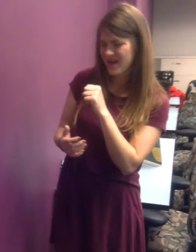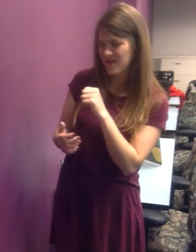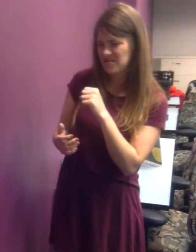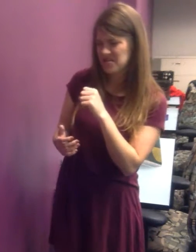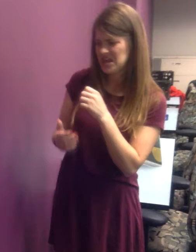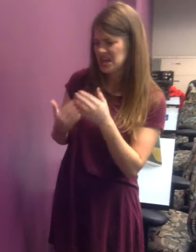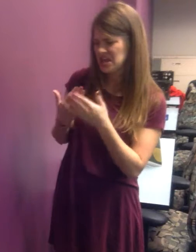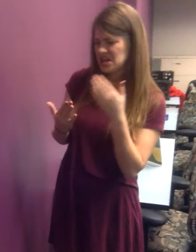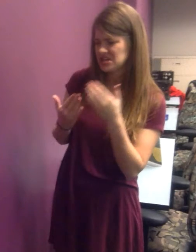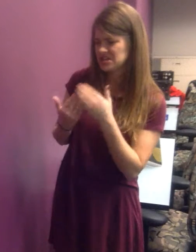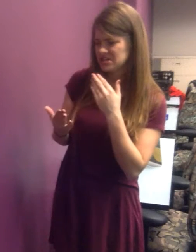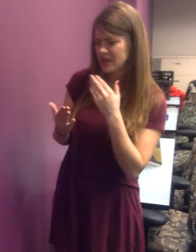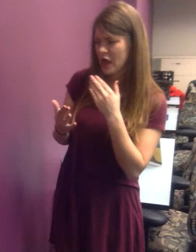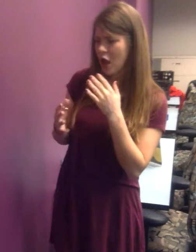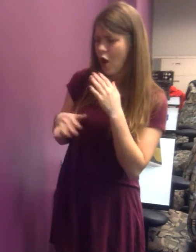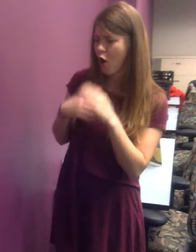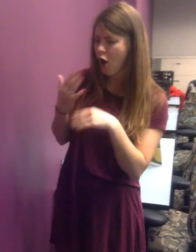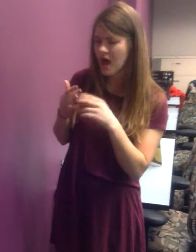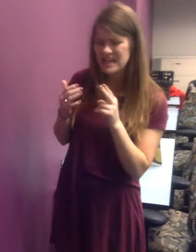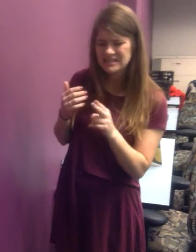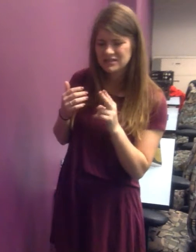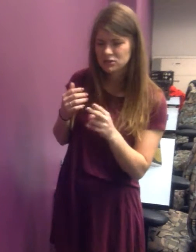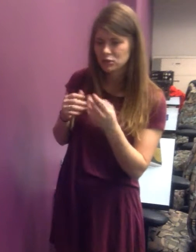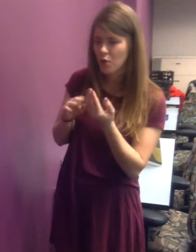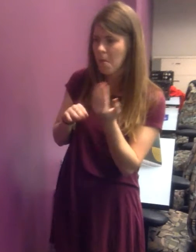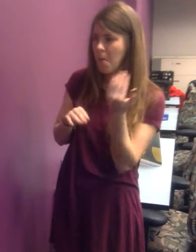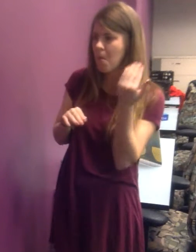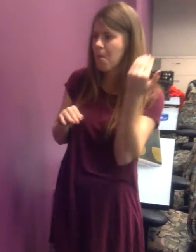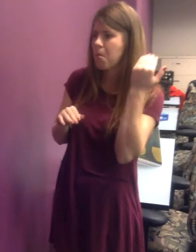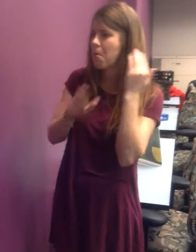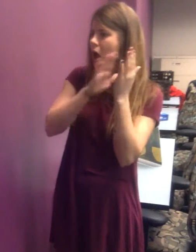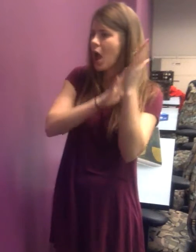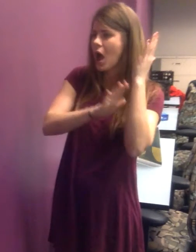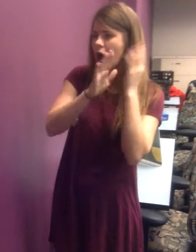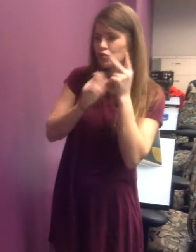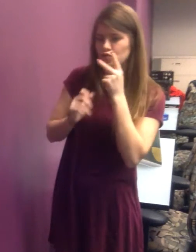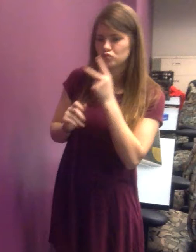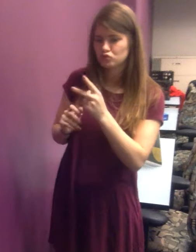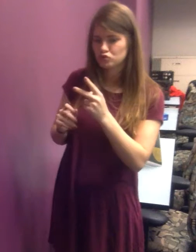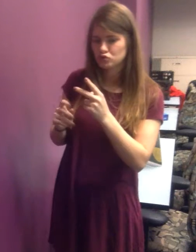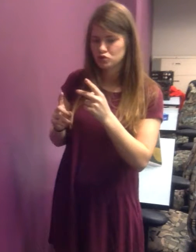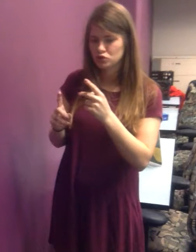trends every 10 years. Cooling trends between 1958 and 1969,